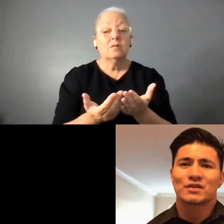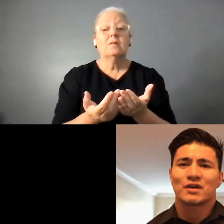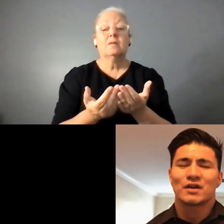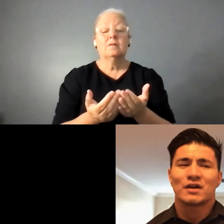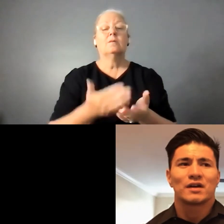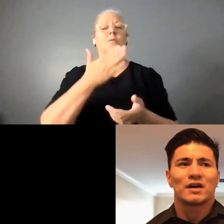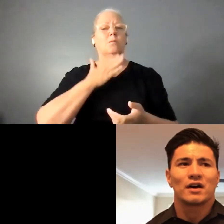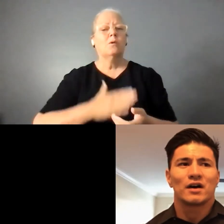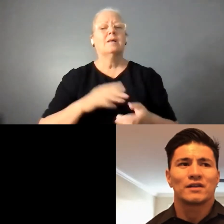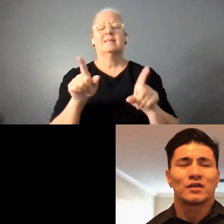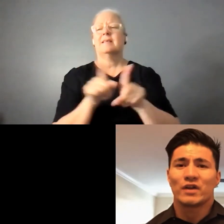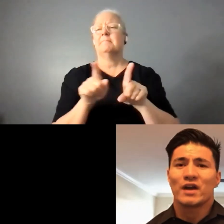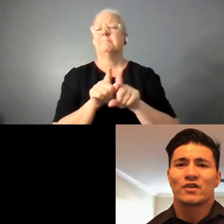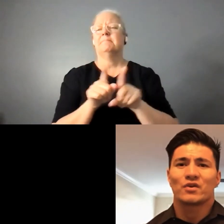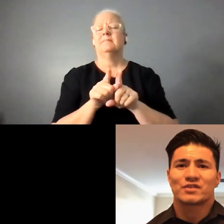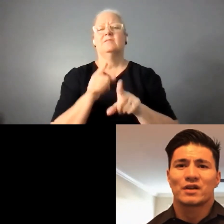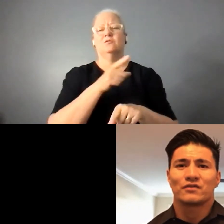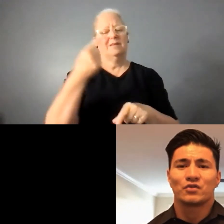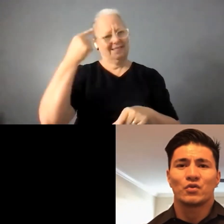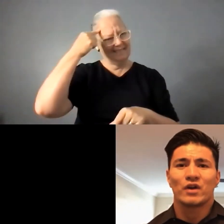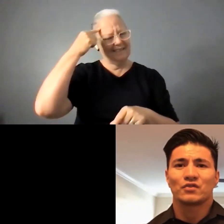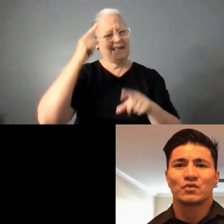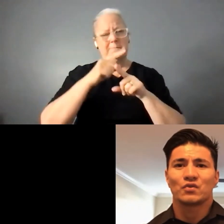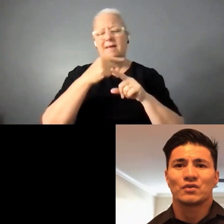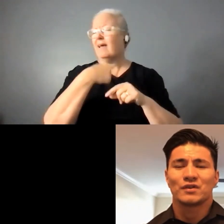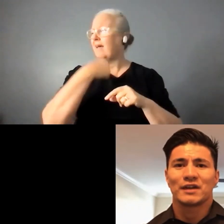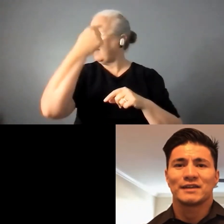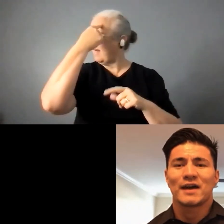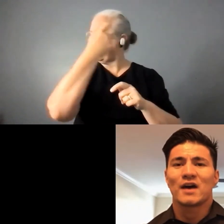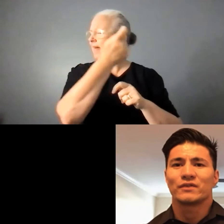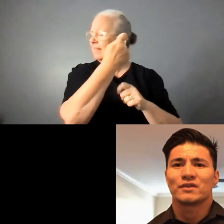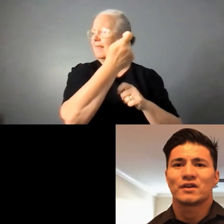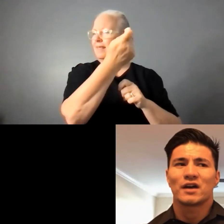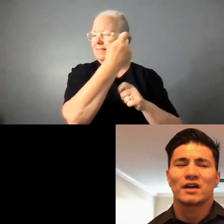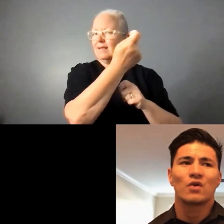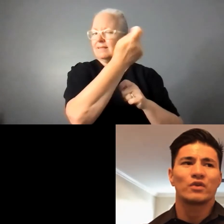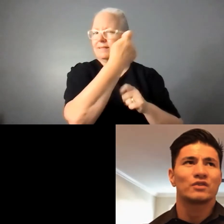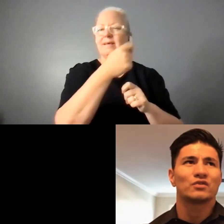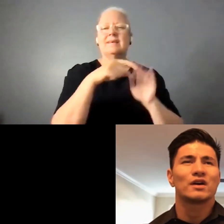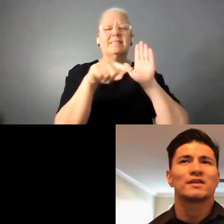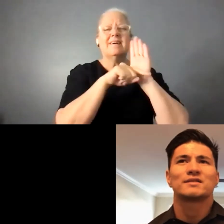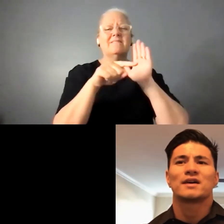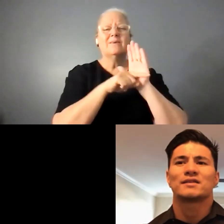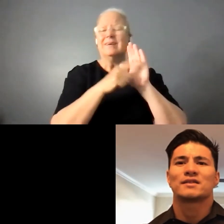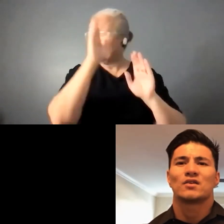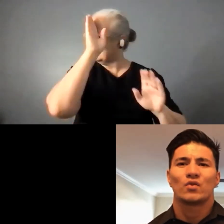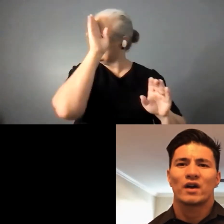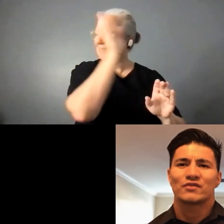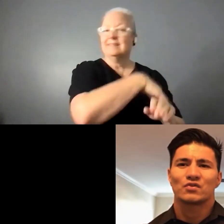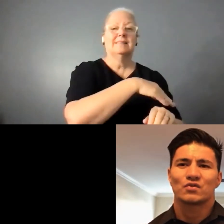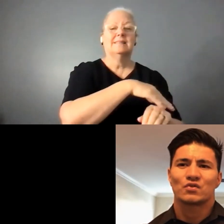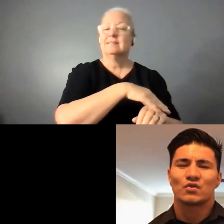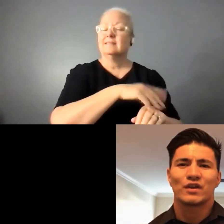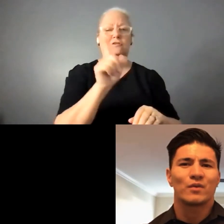doubts that we have on ourselves. We have to get that out, and how we can do that is that we